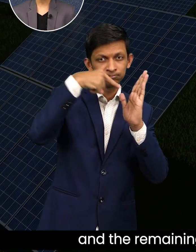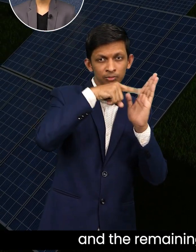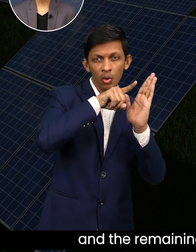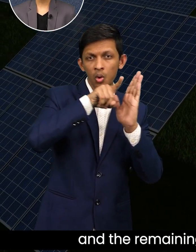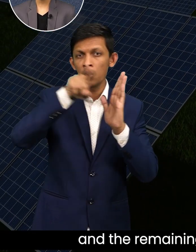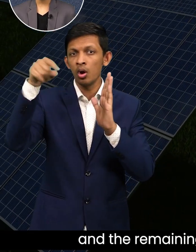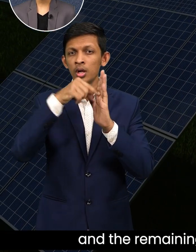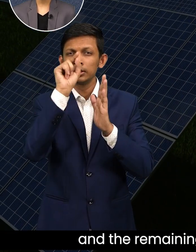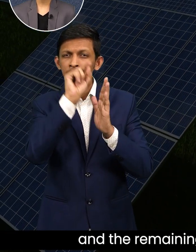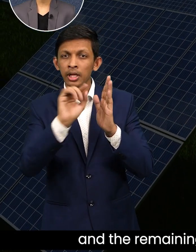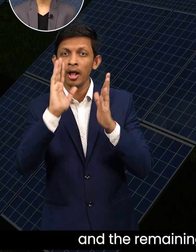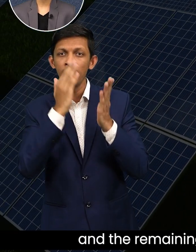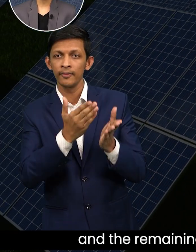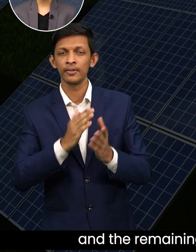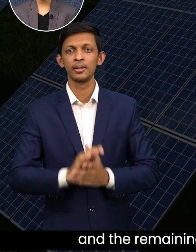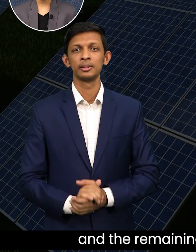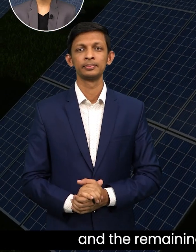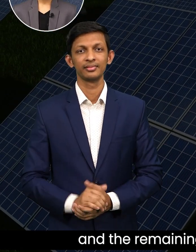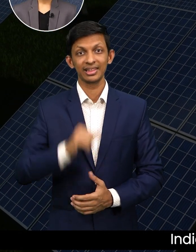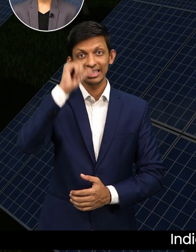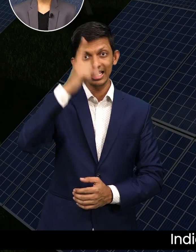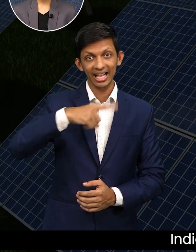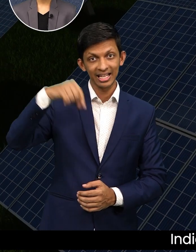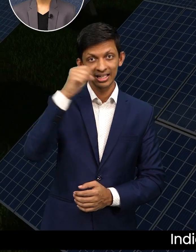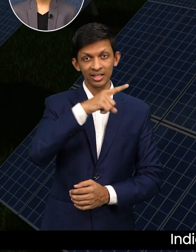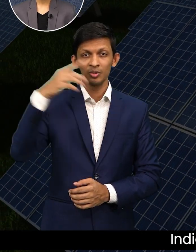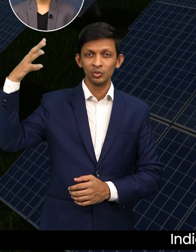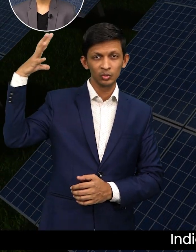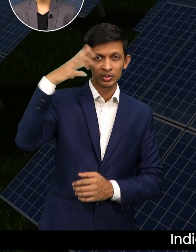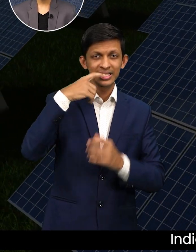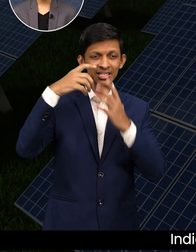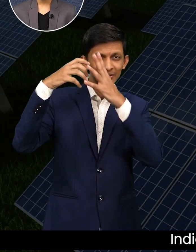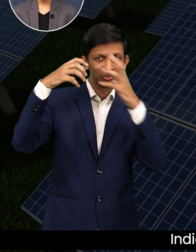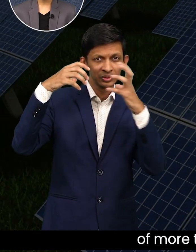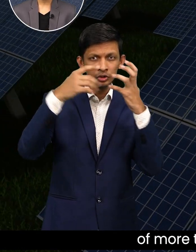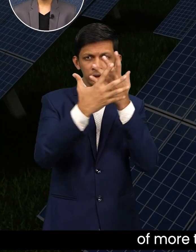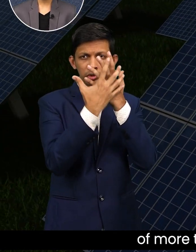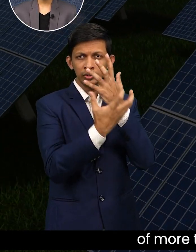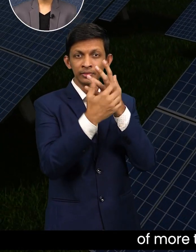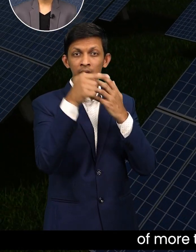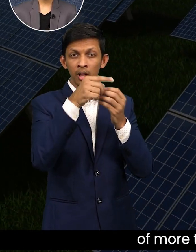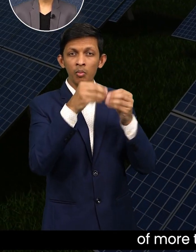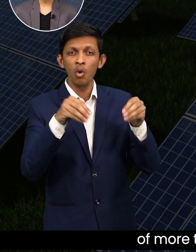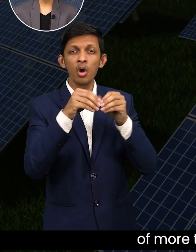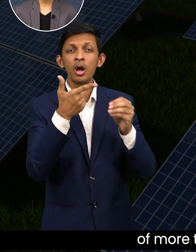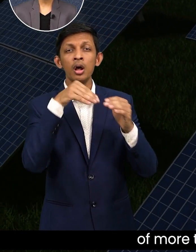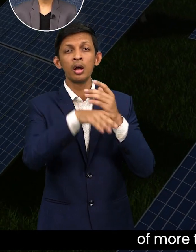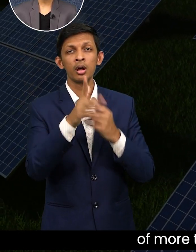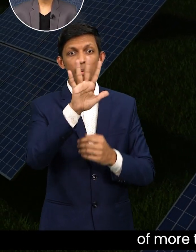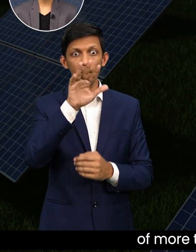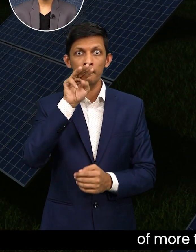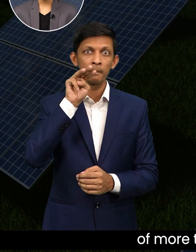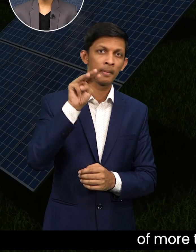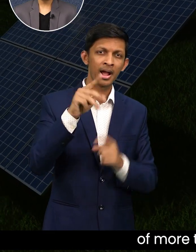is reflected back into the atmosphere. India is receiving solar energy of more than 5,000